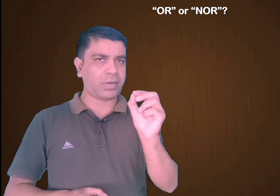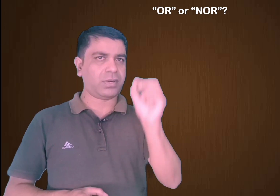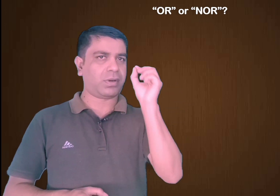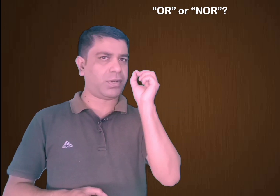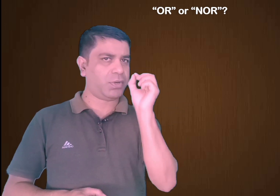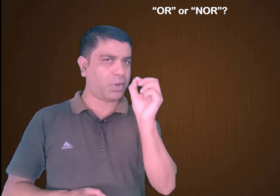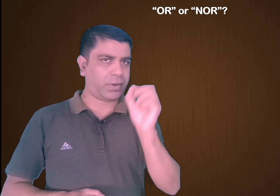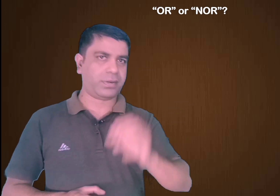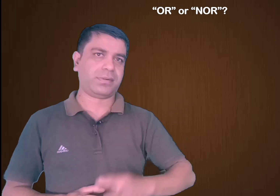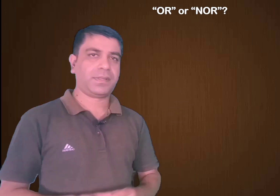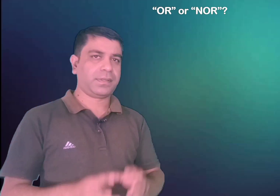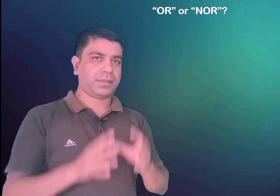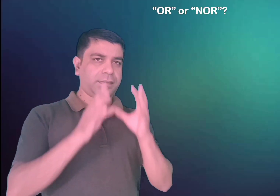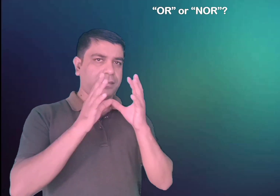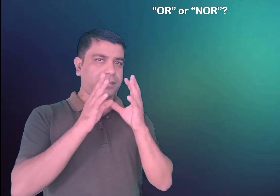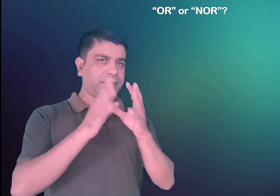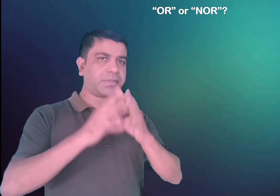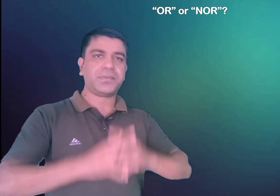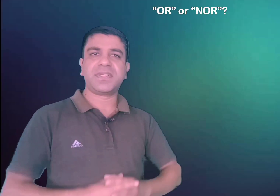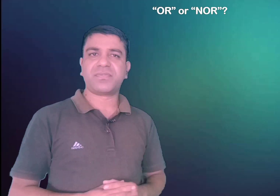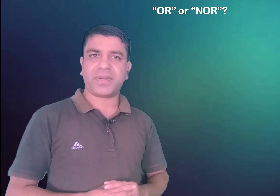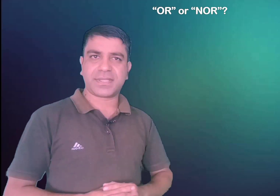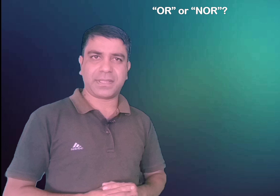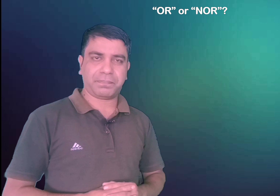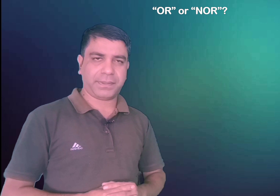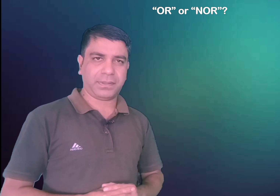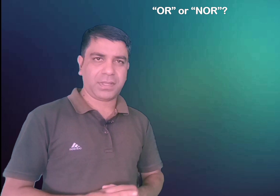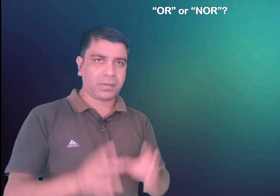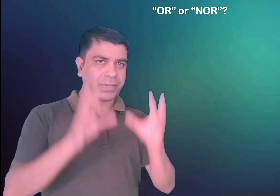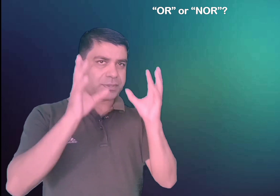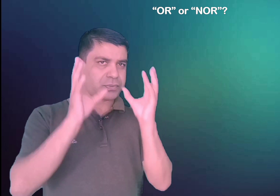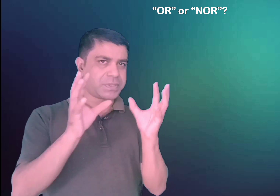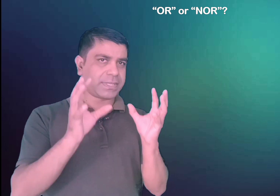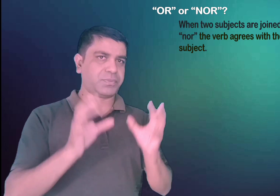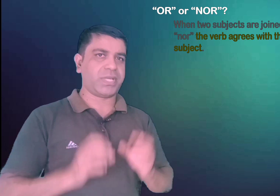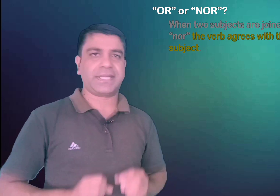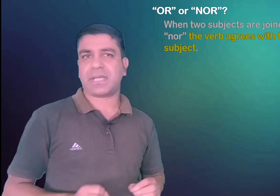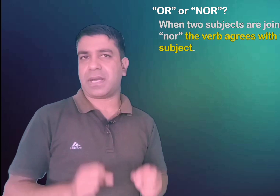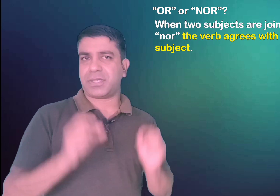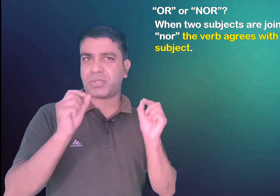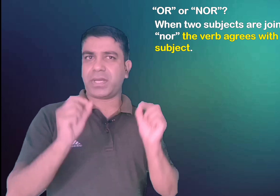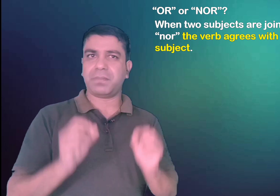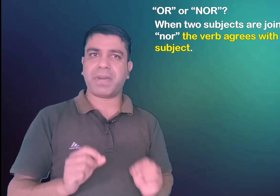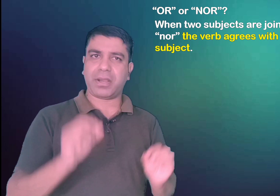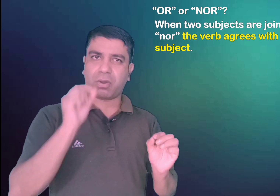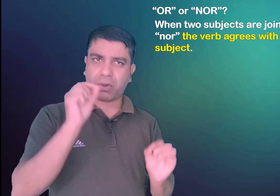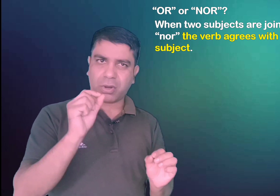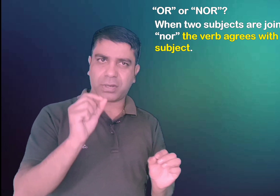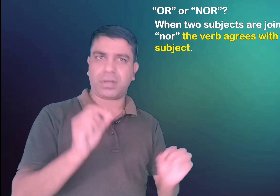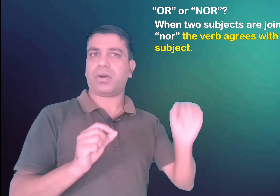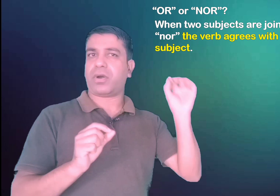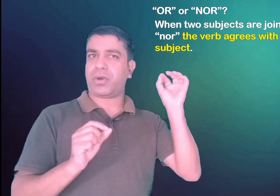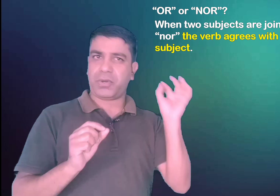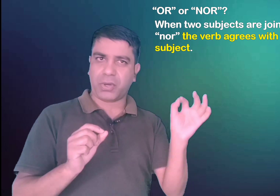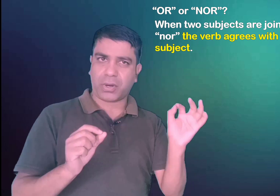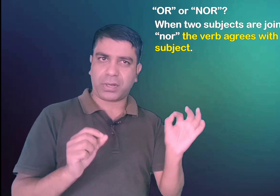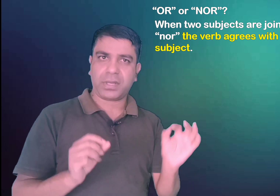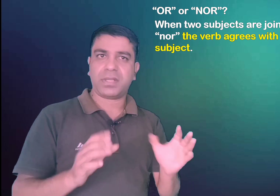or nor? The rule is very simple. When two subjects are joined by or nor,